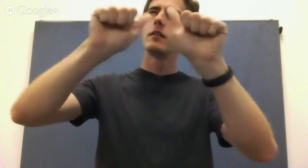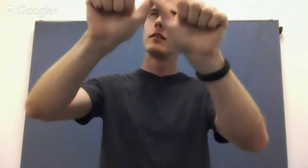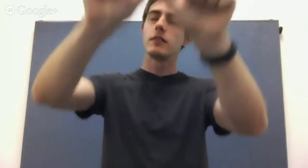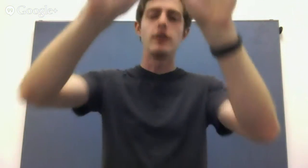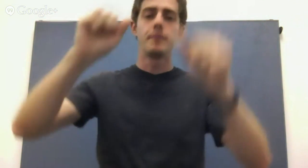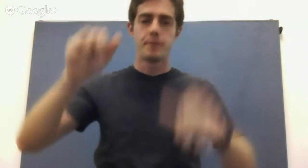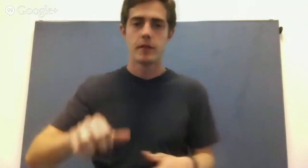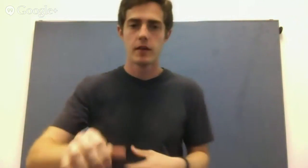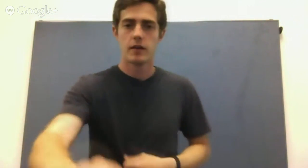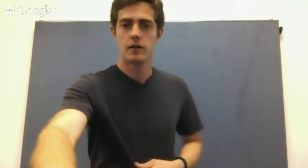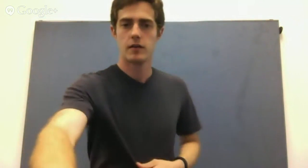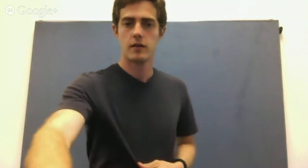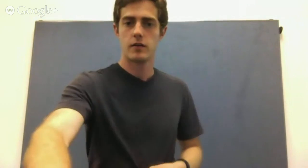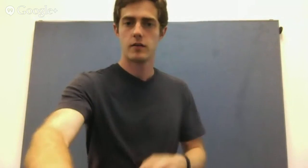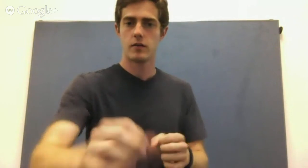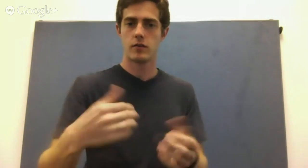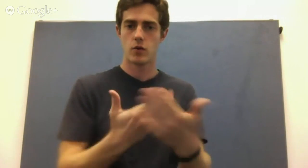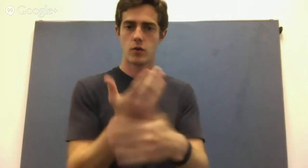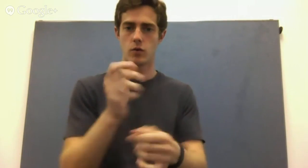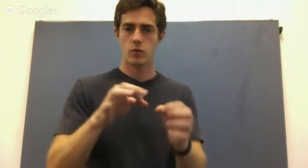off of the new day.